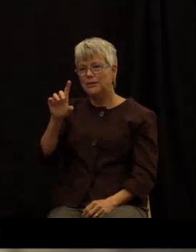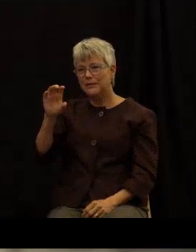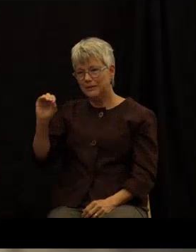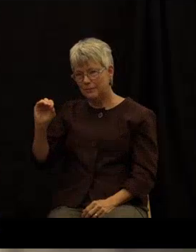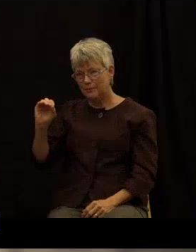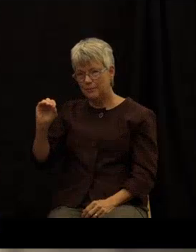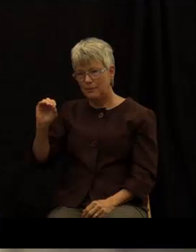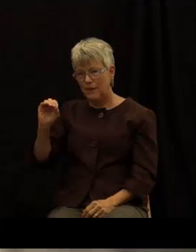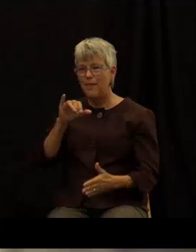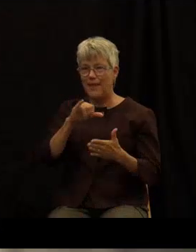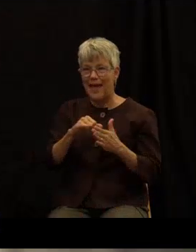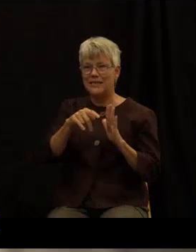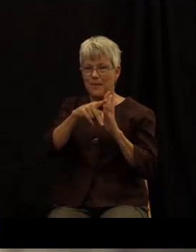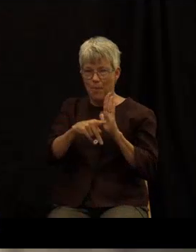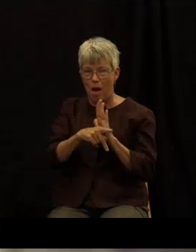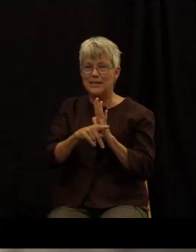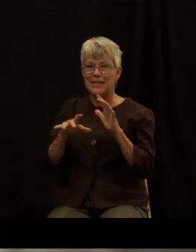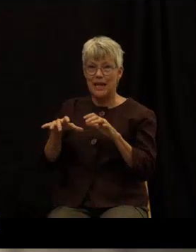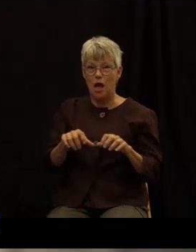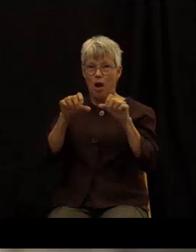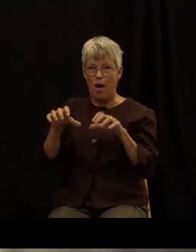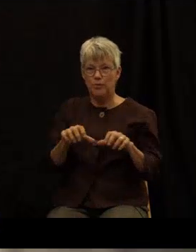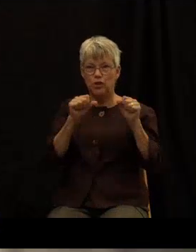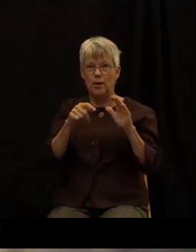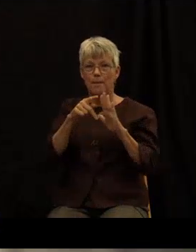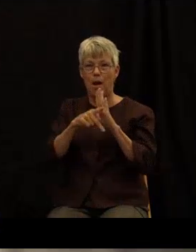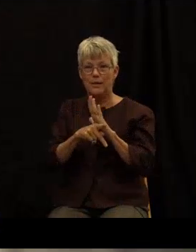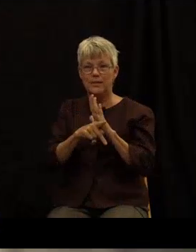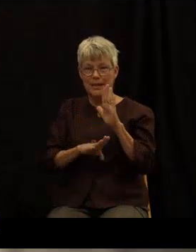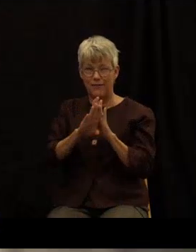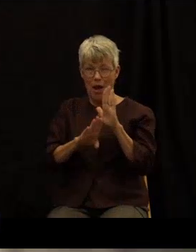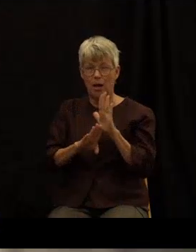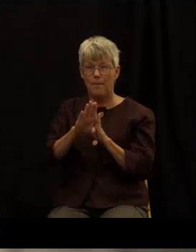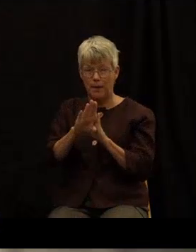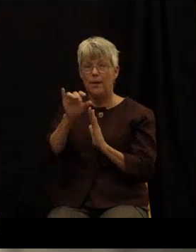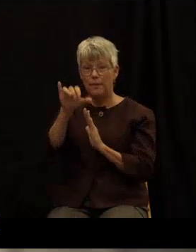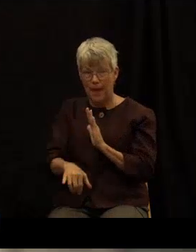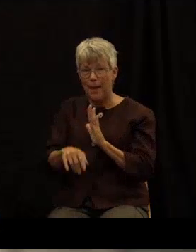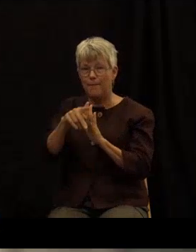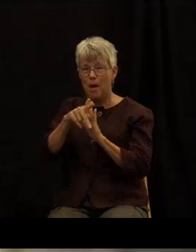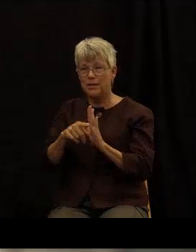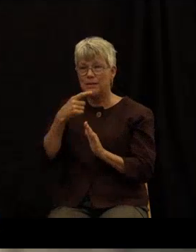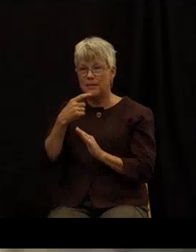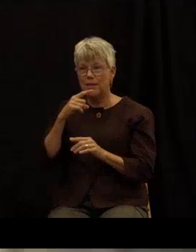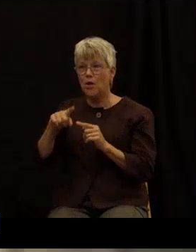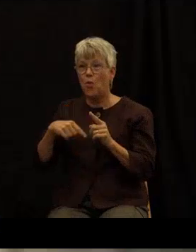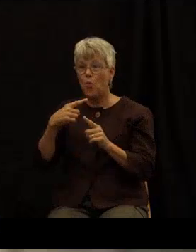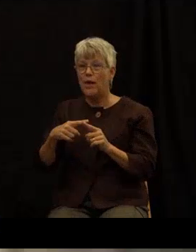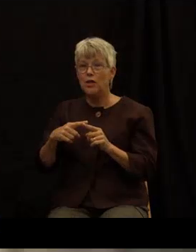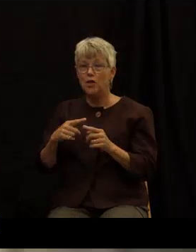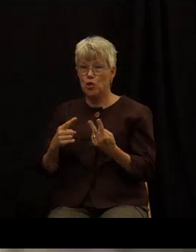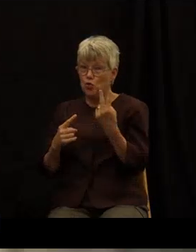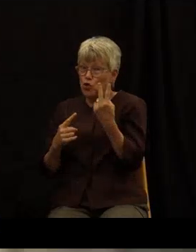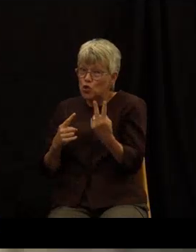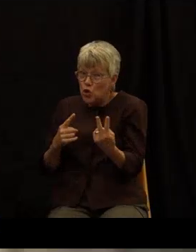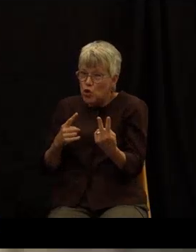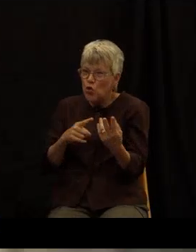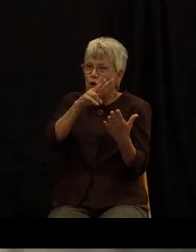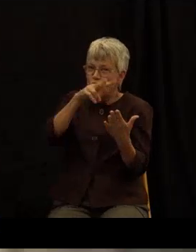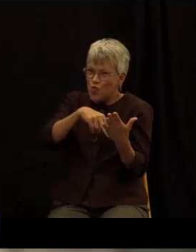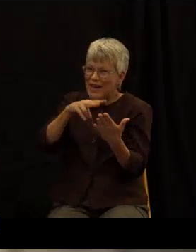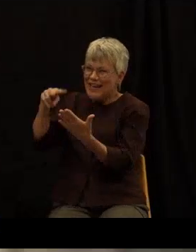adoption policy, policy development. And it says that you do go through 2 readings for each policy. But that